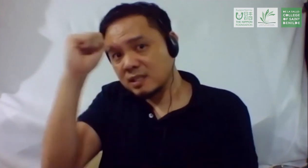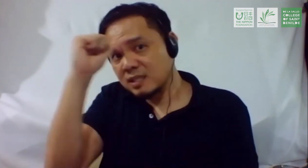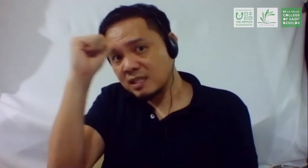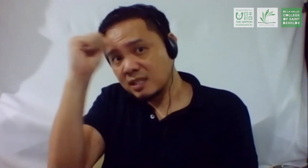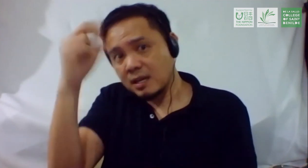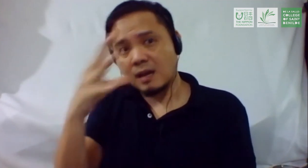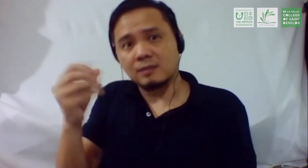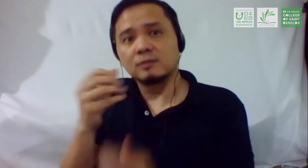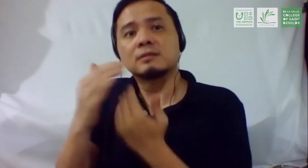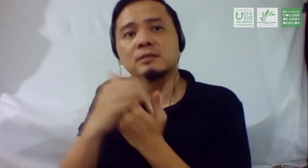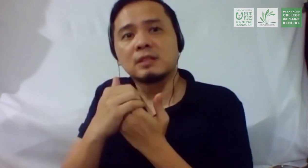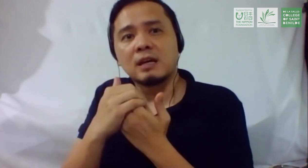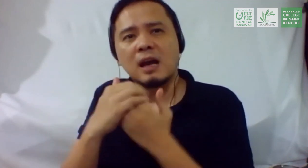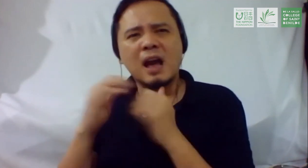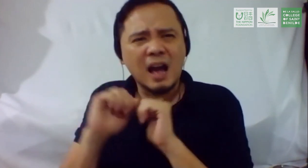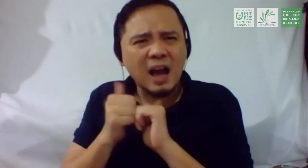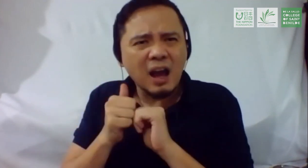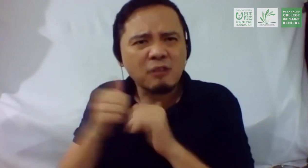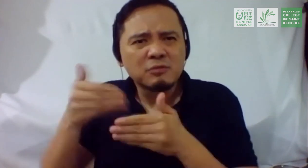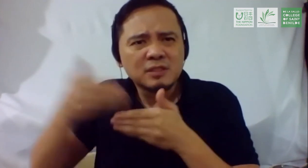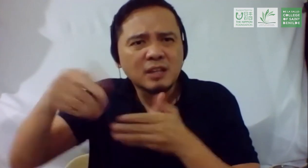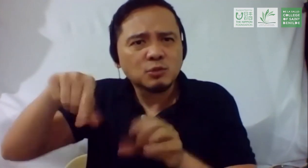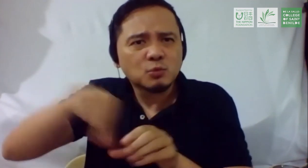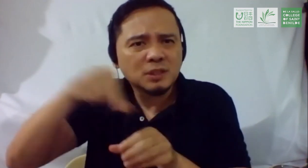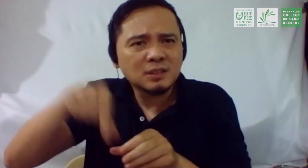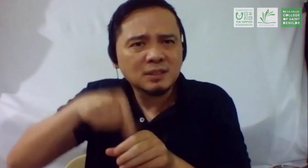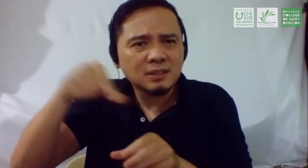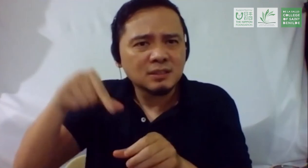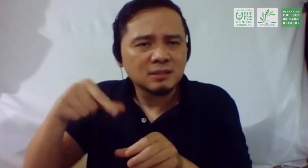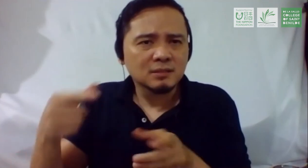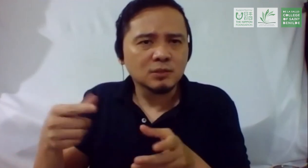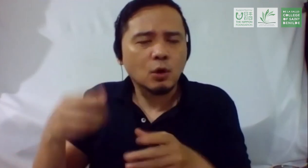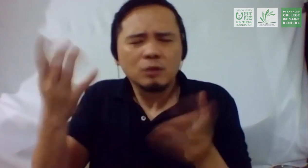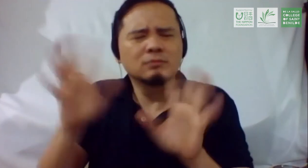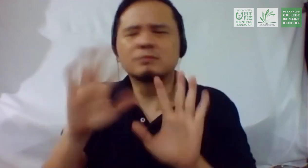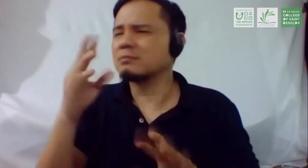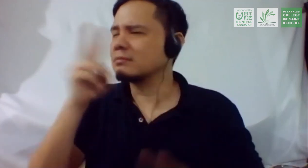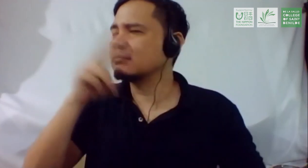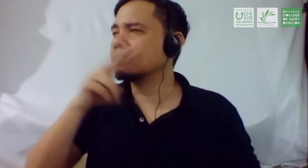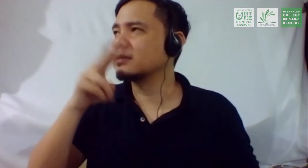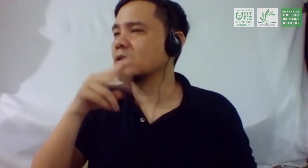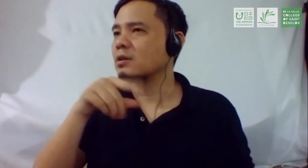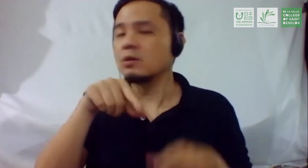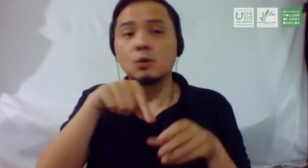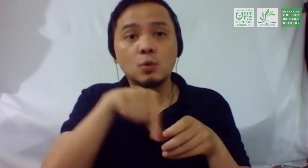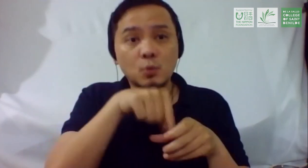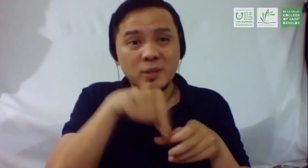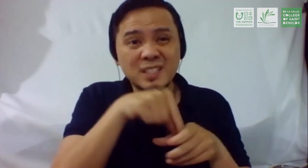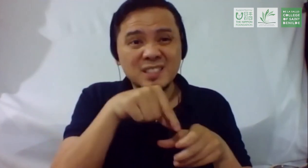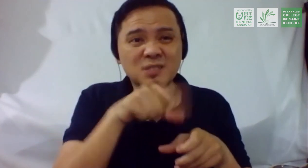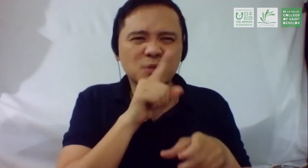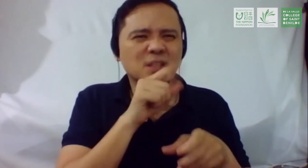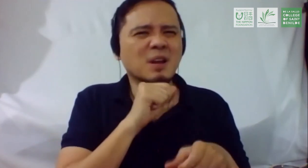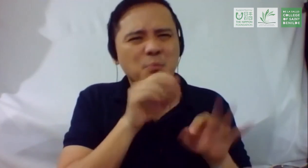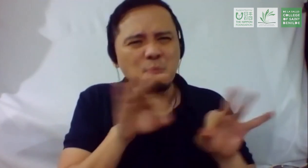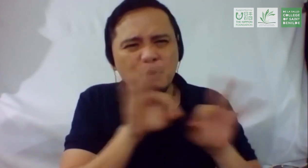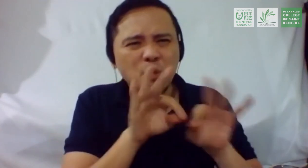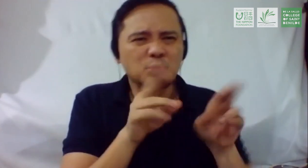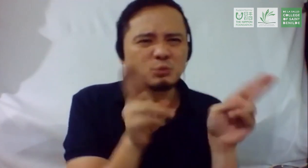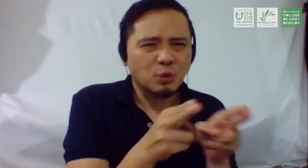next quiz and midterm. The quiz is not so important because it's shorter, but the next final, sorry,